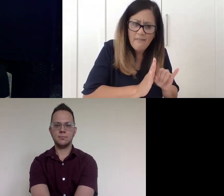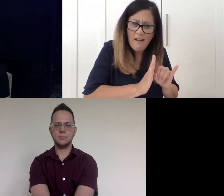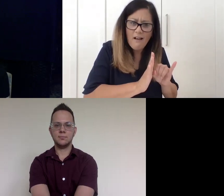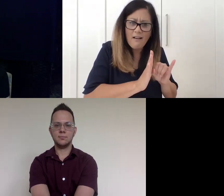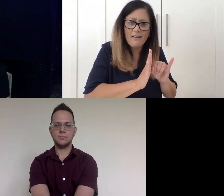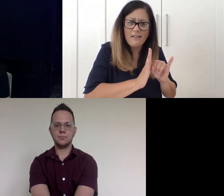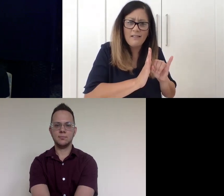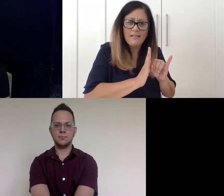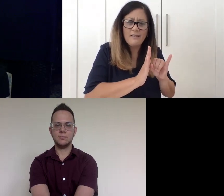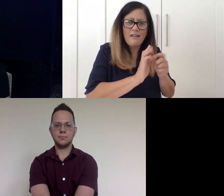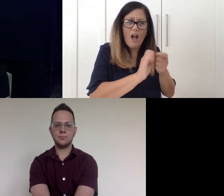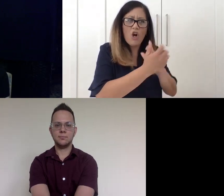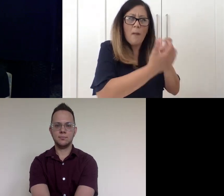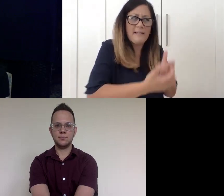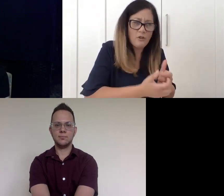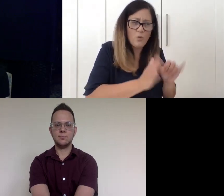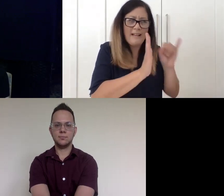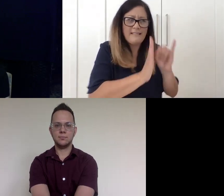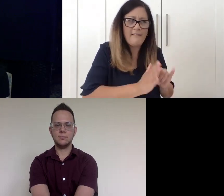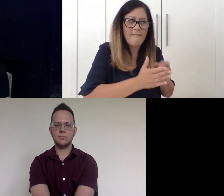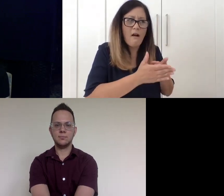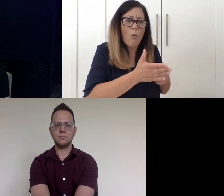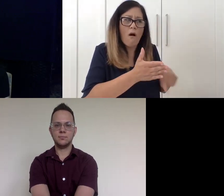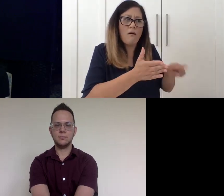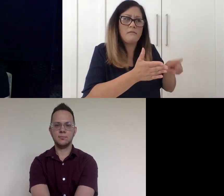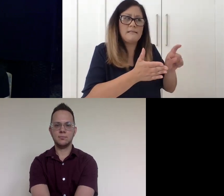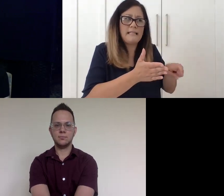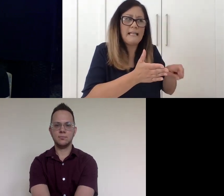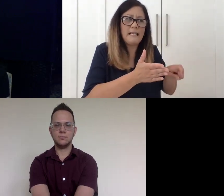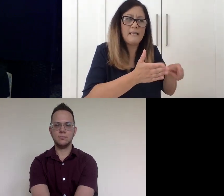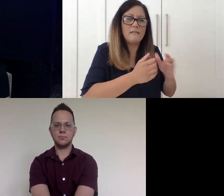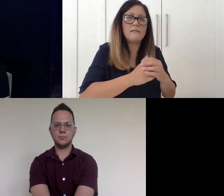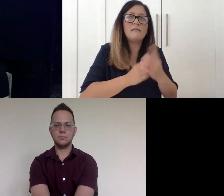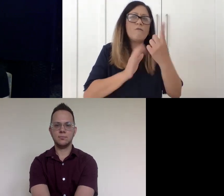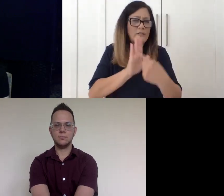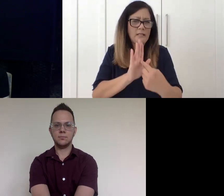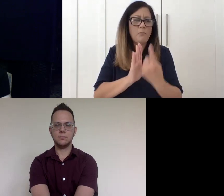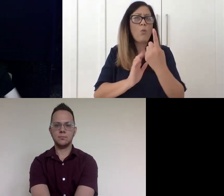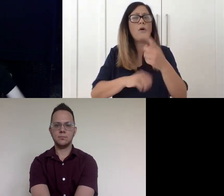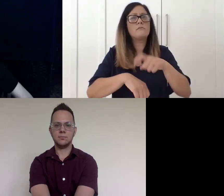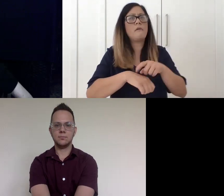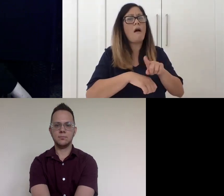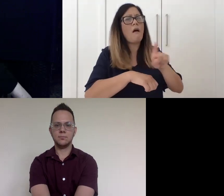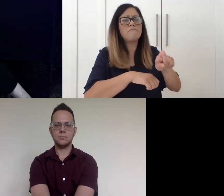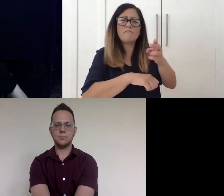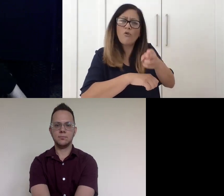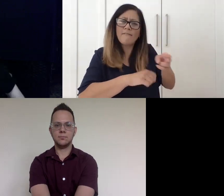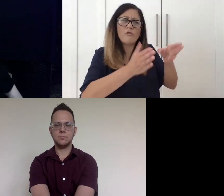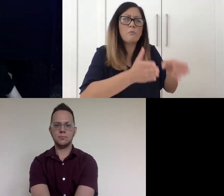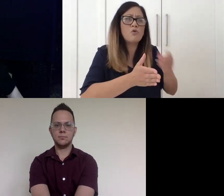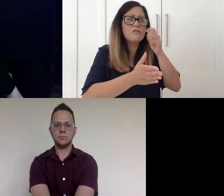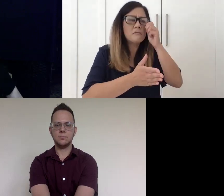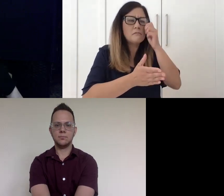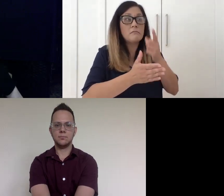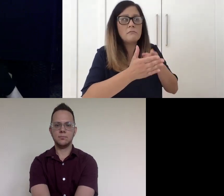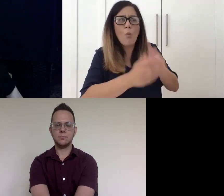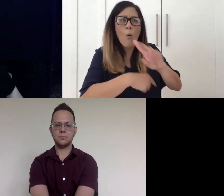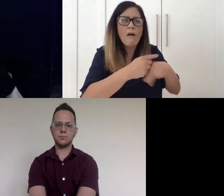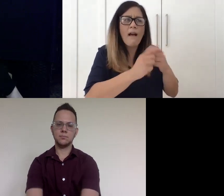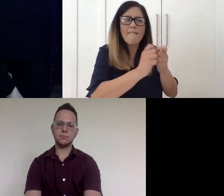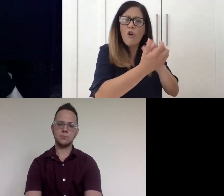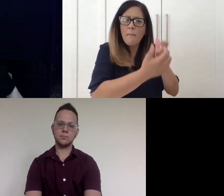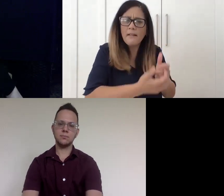But what do you suggest for people who have difficulty identifying their communication needs? Like, you